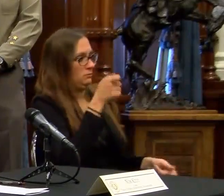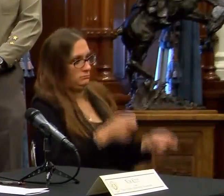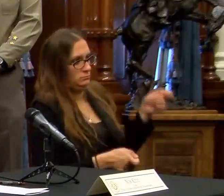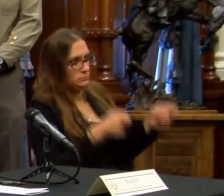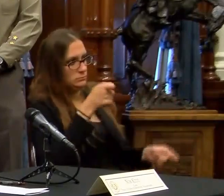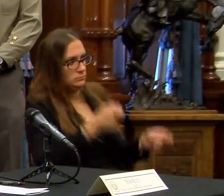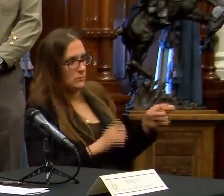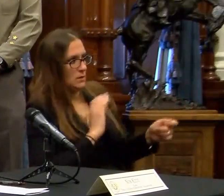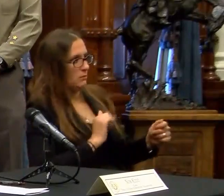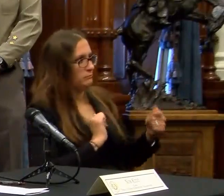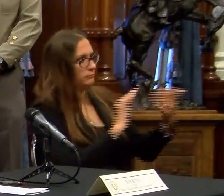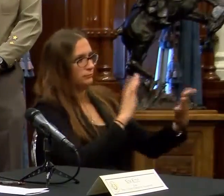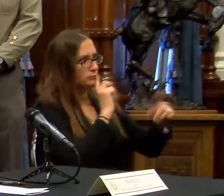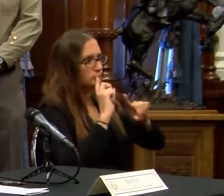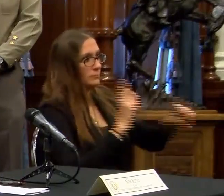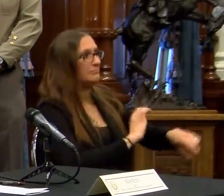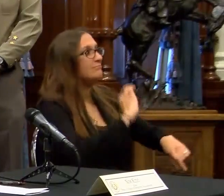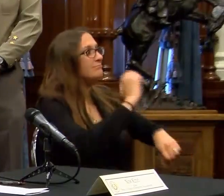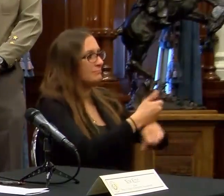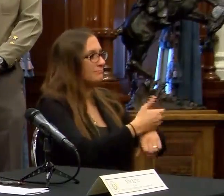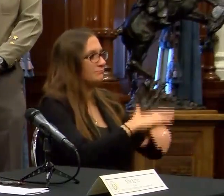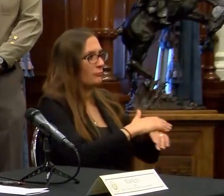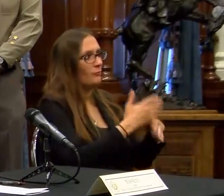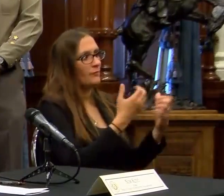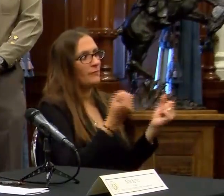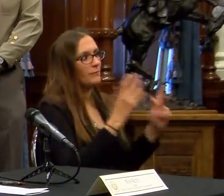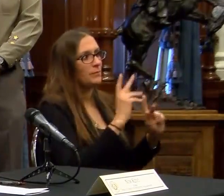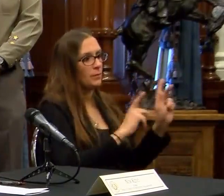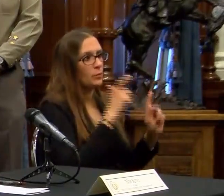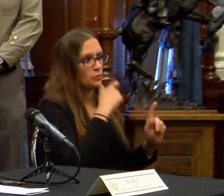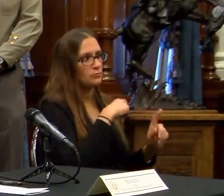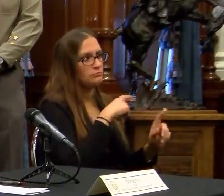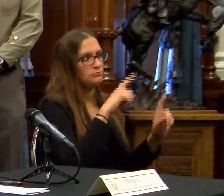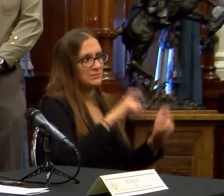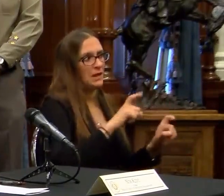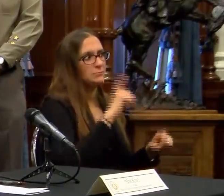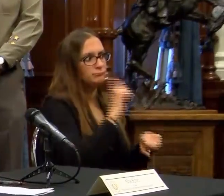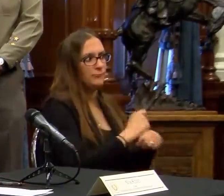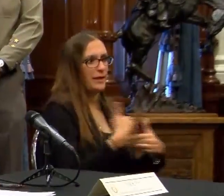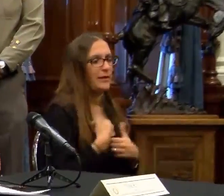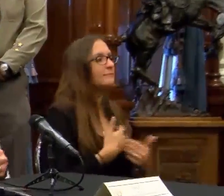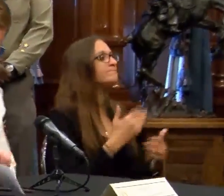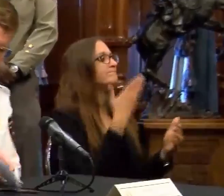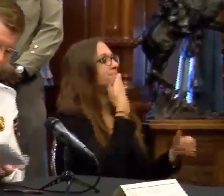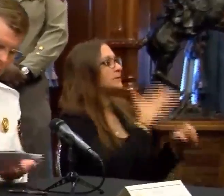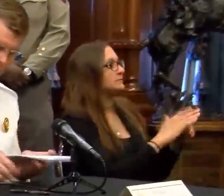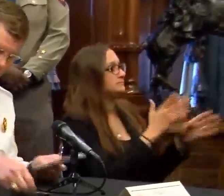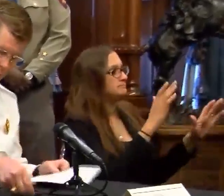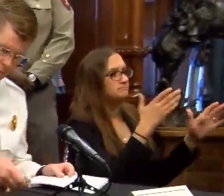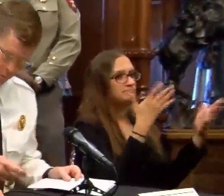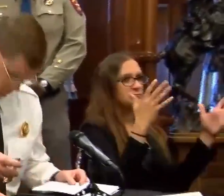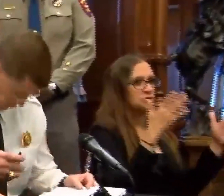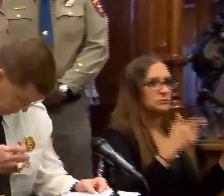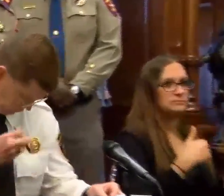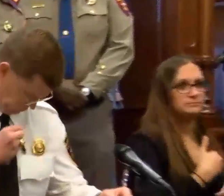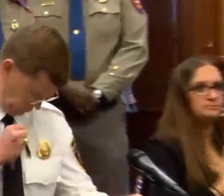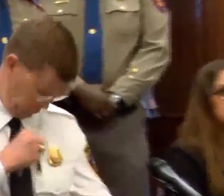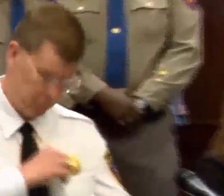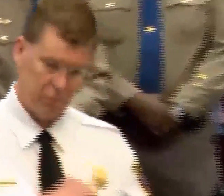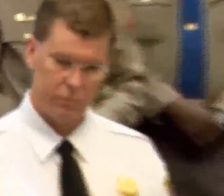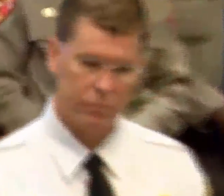what a response is based upon the number of people who test positive. Thanks, guys. We got to go. Appreciate it. Number of test kits in